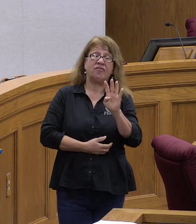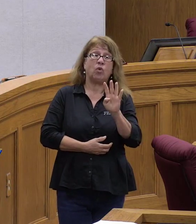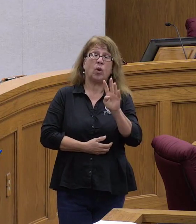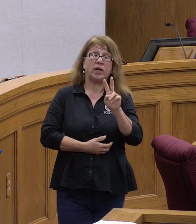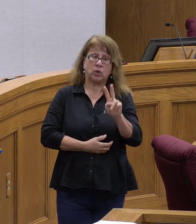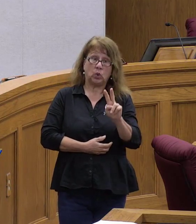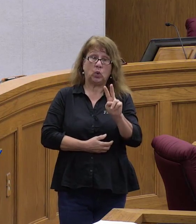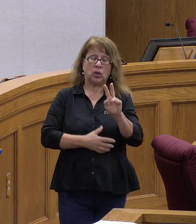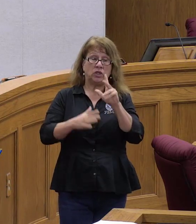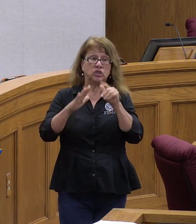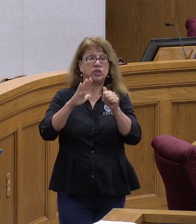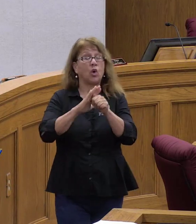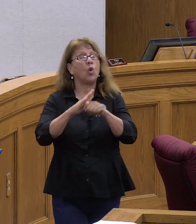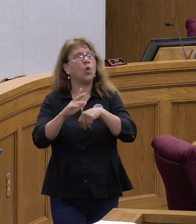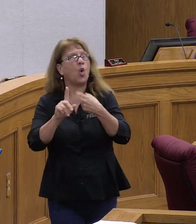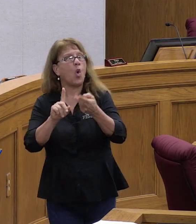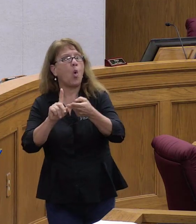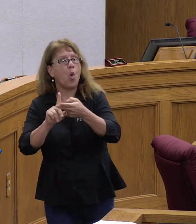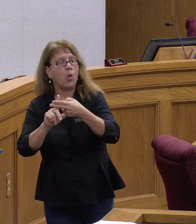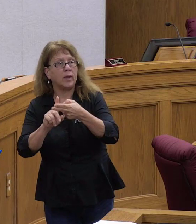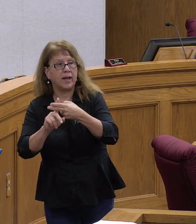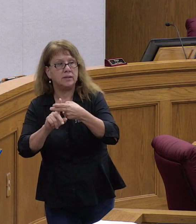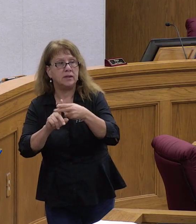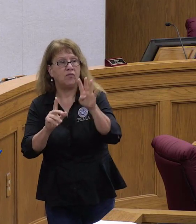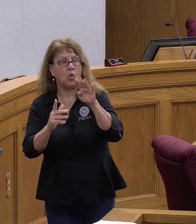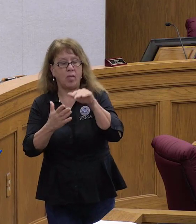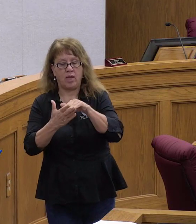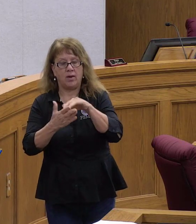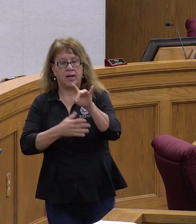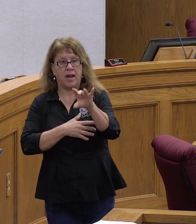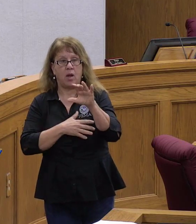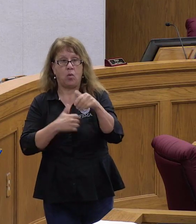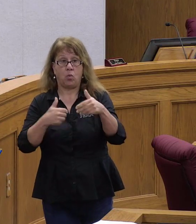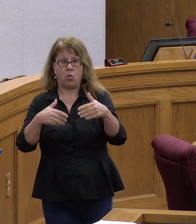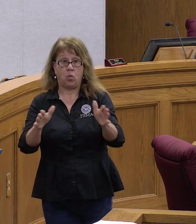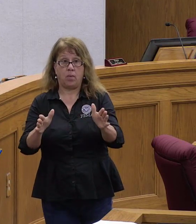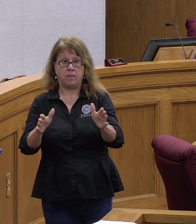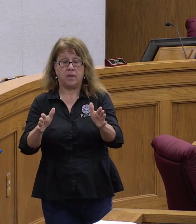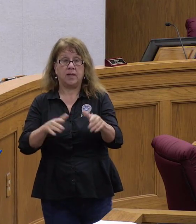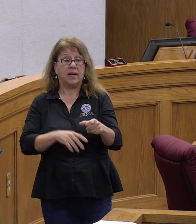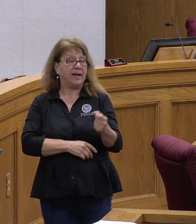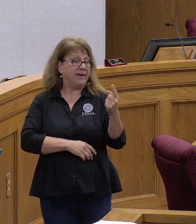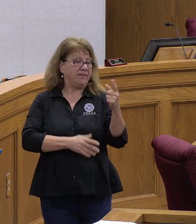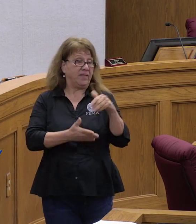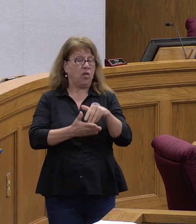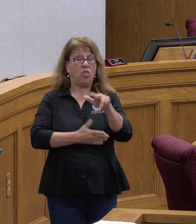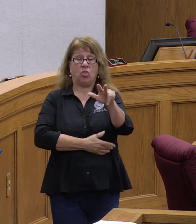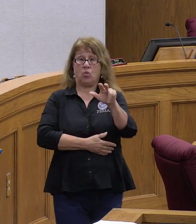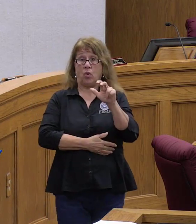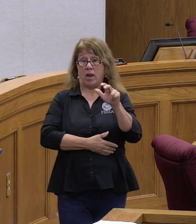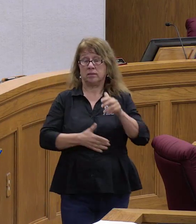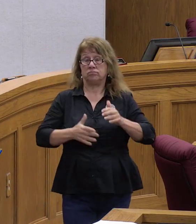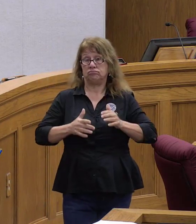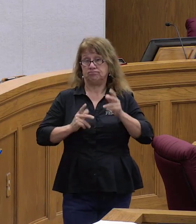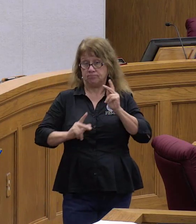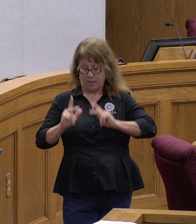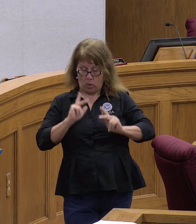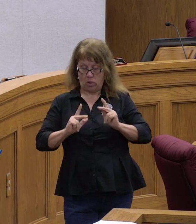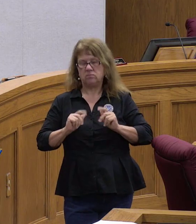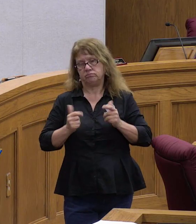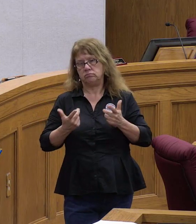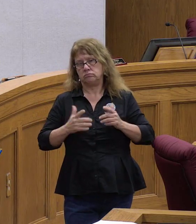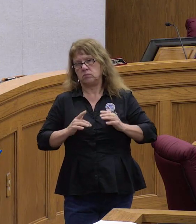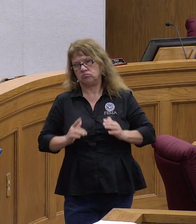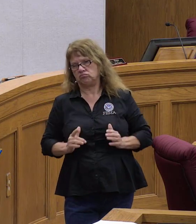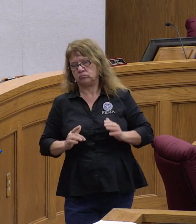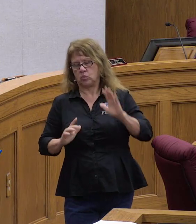non-congregate shelters or hotels for a total of 4,800 rooms and approximately 11,300 clients. And these numbers are trending